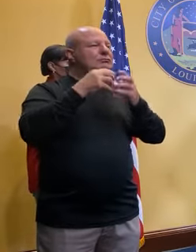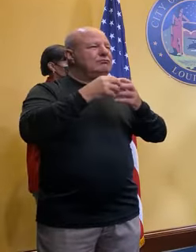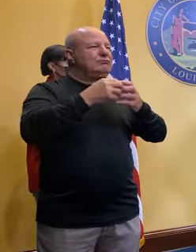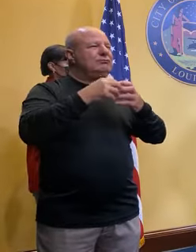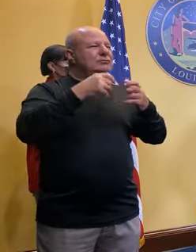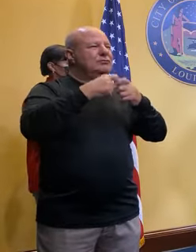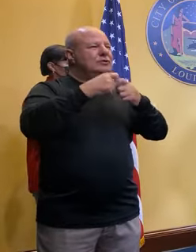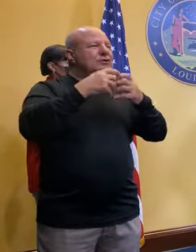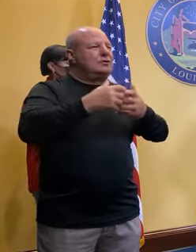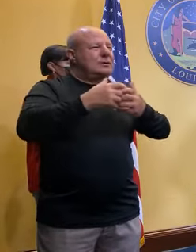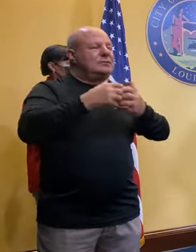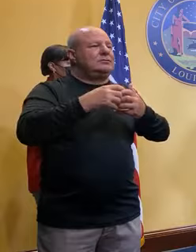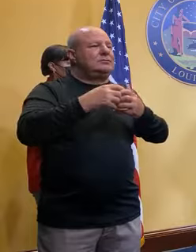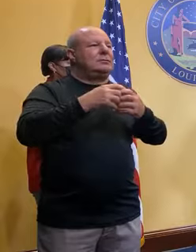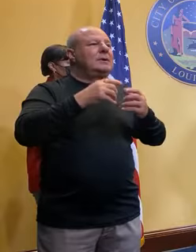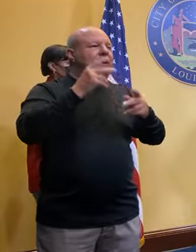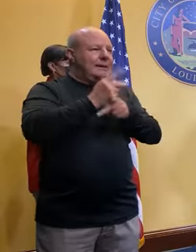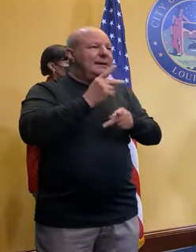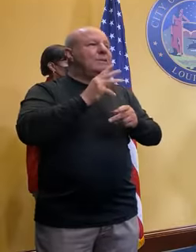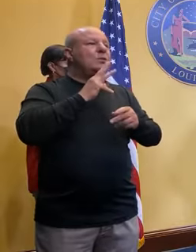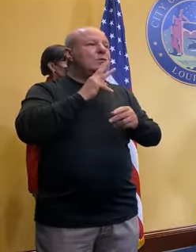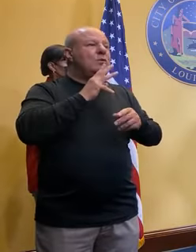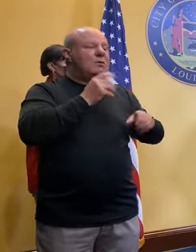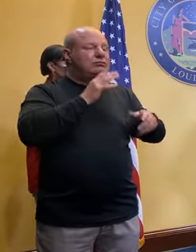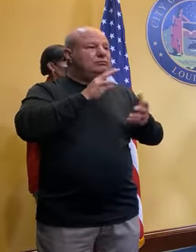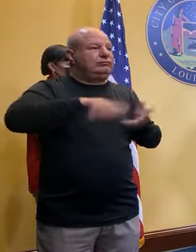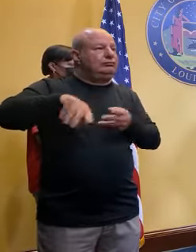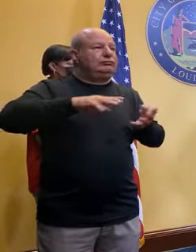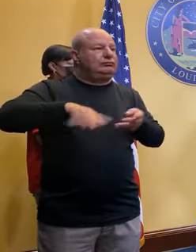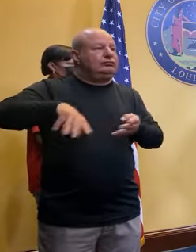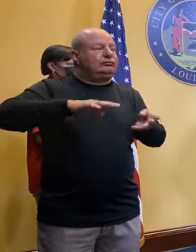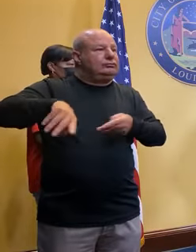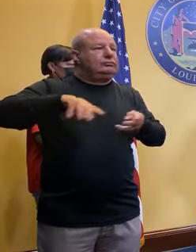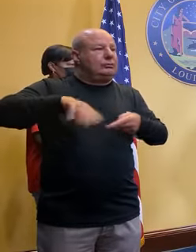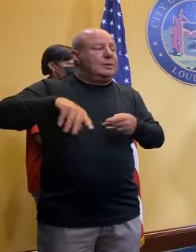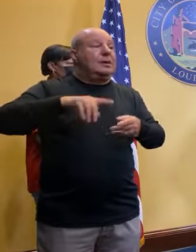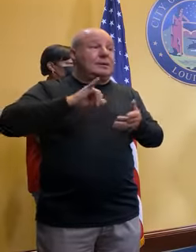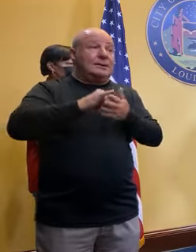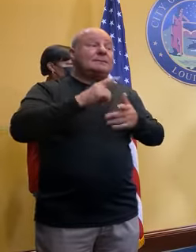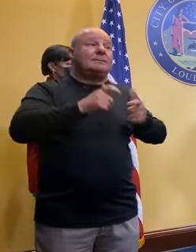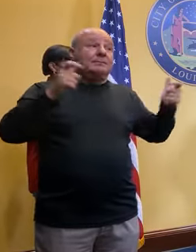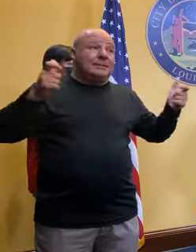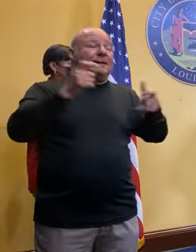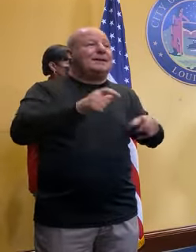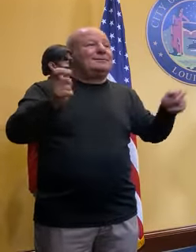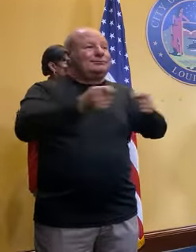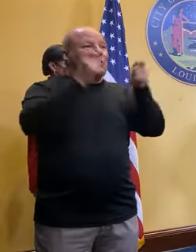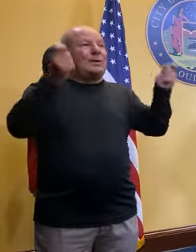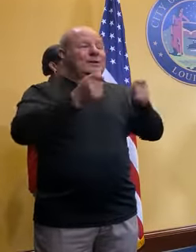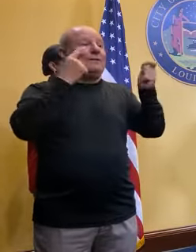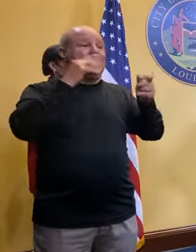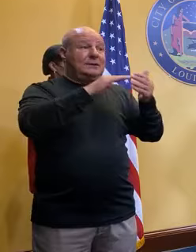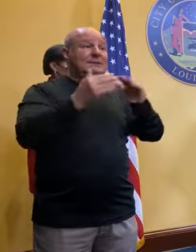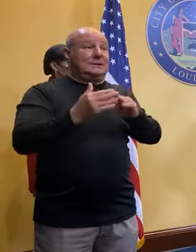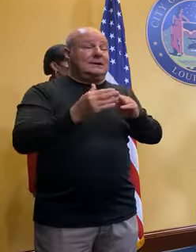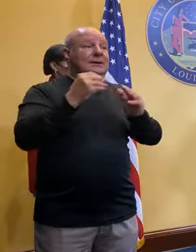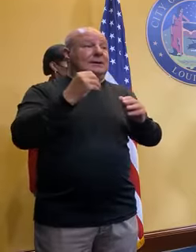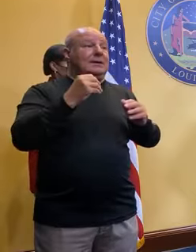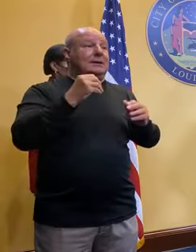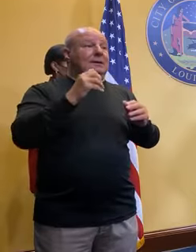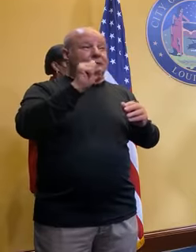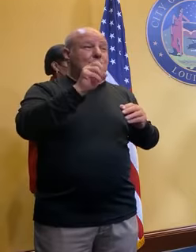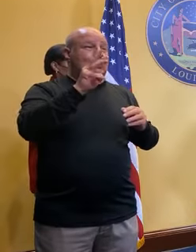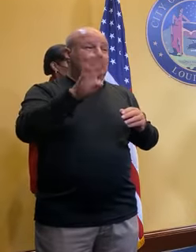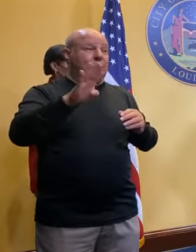moving lines, keeping wastewater going. This is a huge win for this city. It's a huge win for the Sewage and Water Board. This could have been a